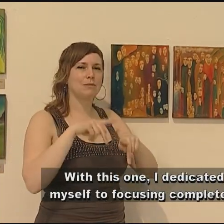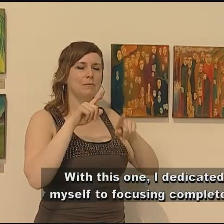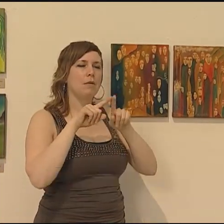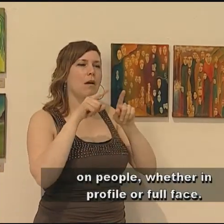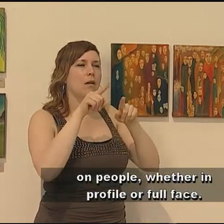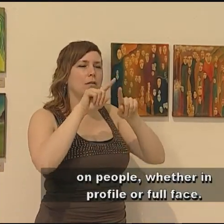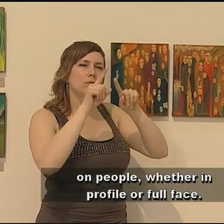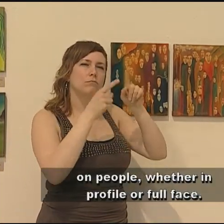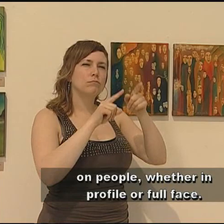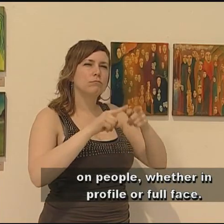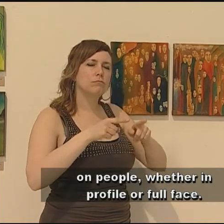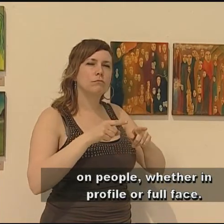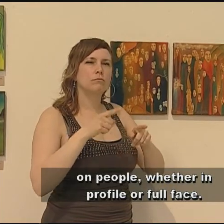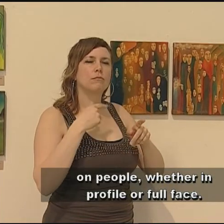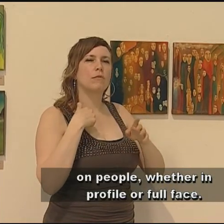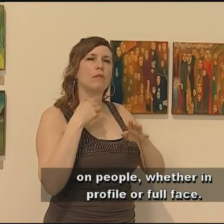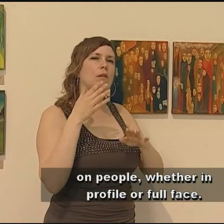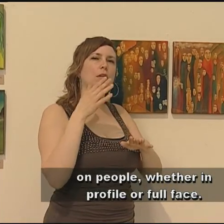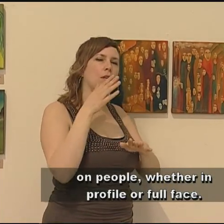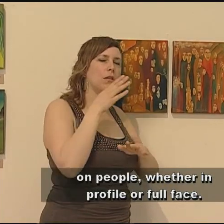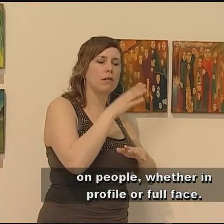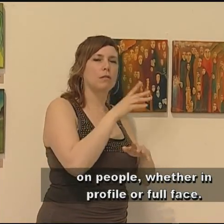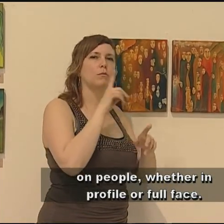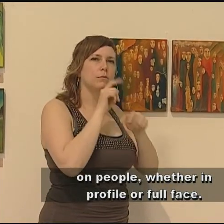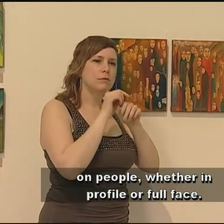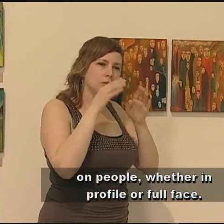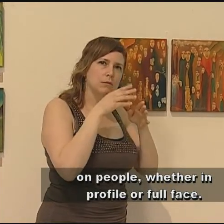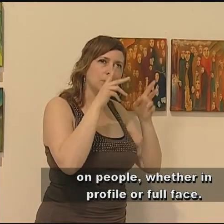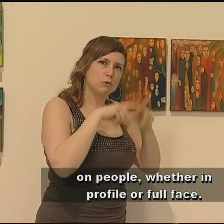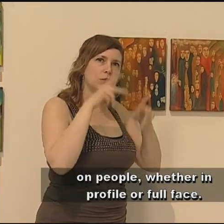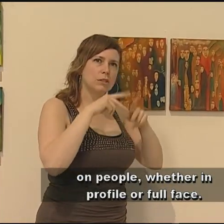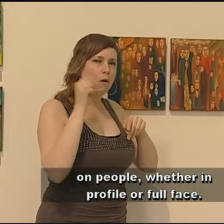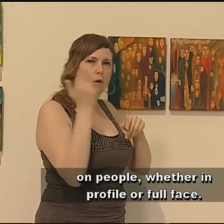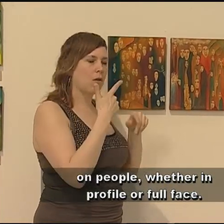myself to focusing completely on people, whether in profile or full face.